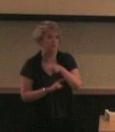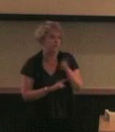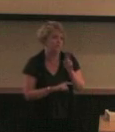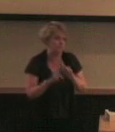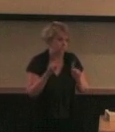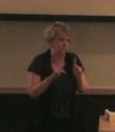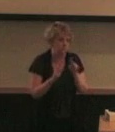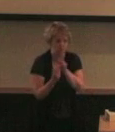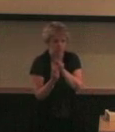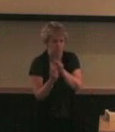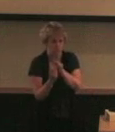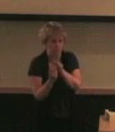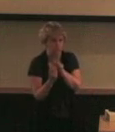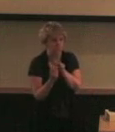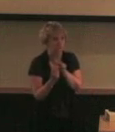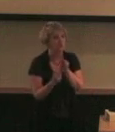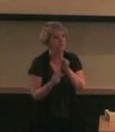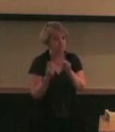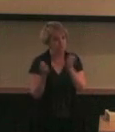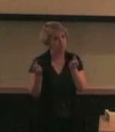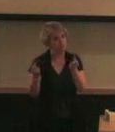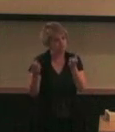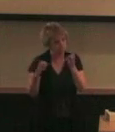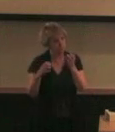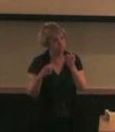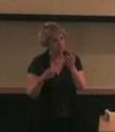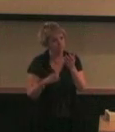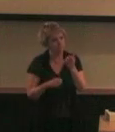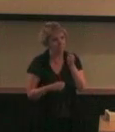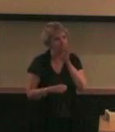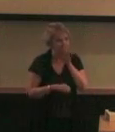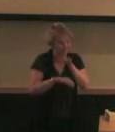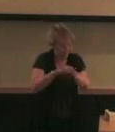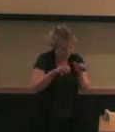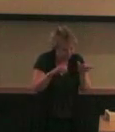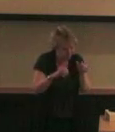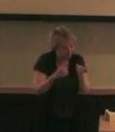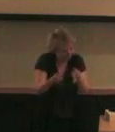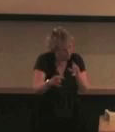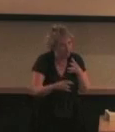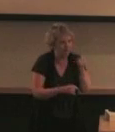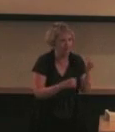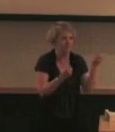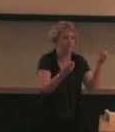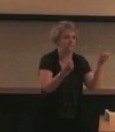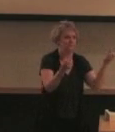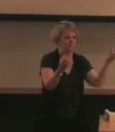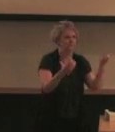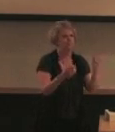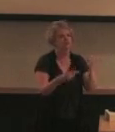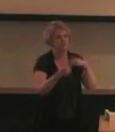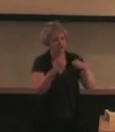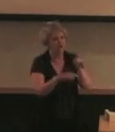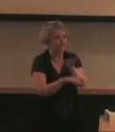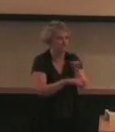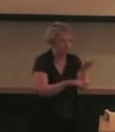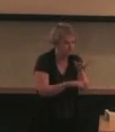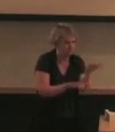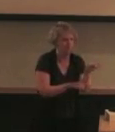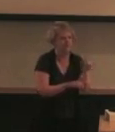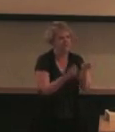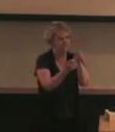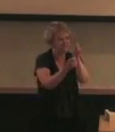people. These people are fluent in English, and they're also fluent in American Sign Language, which combines signing, finger spelling,